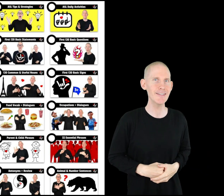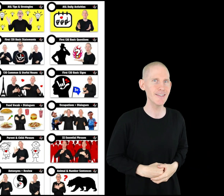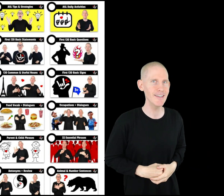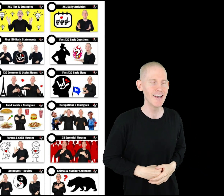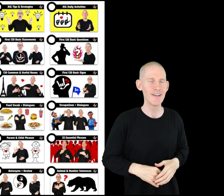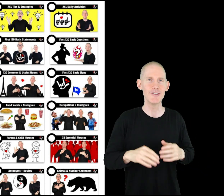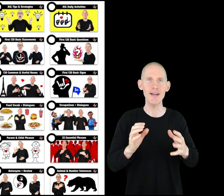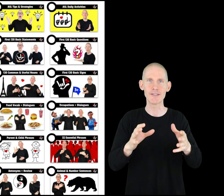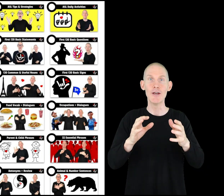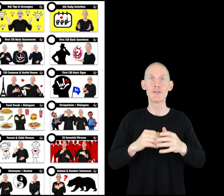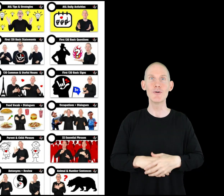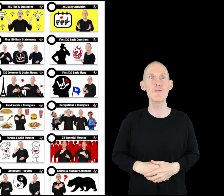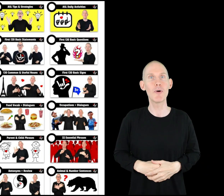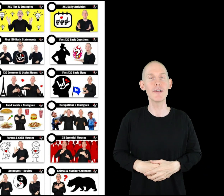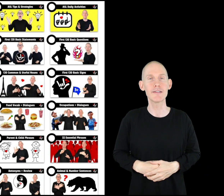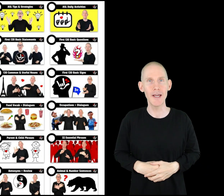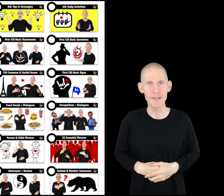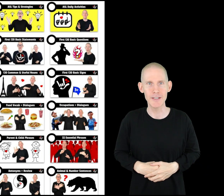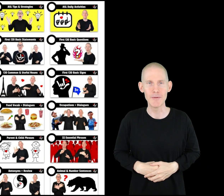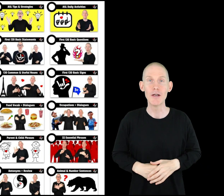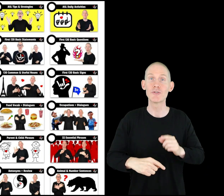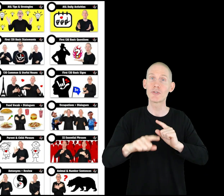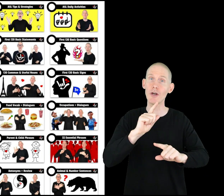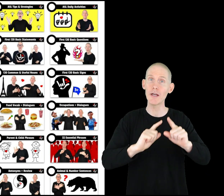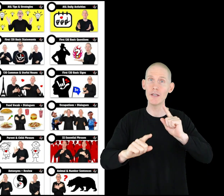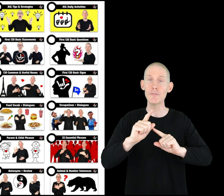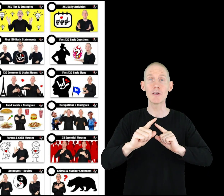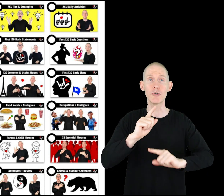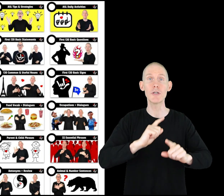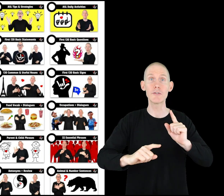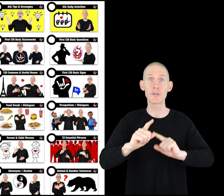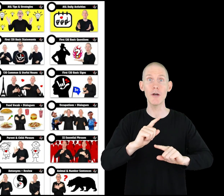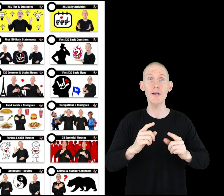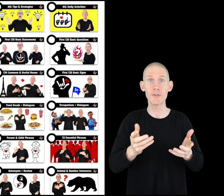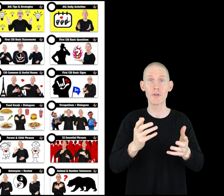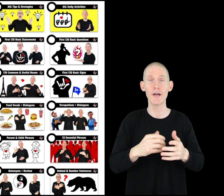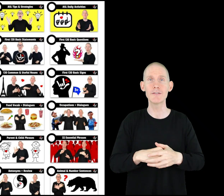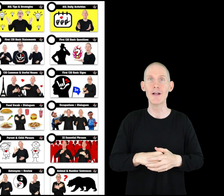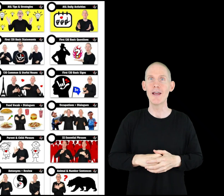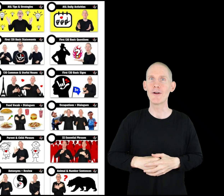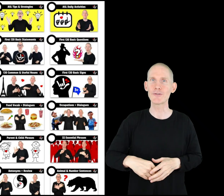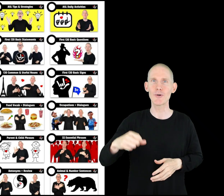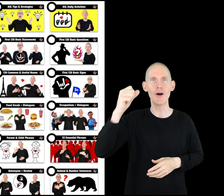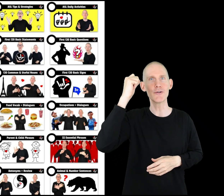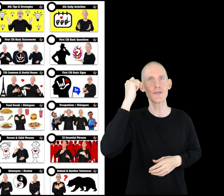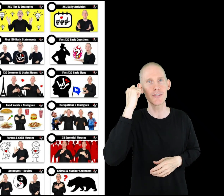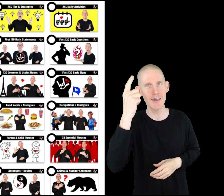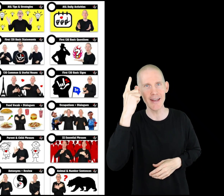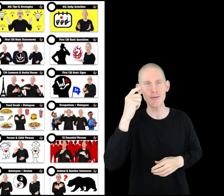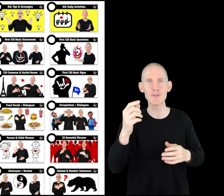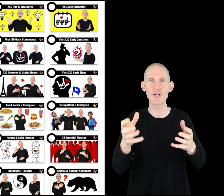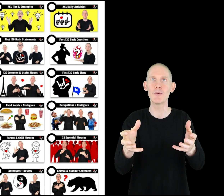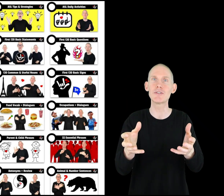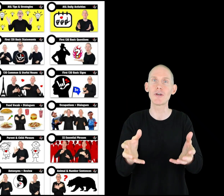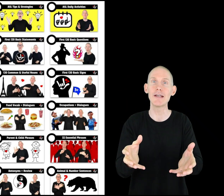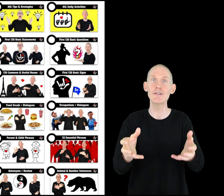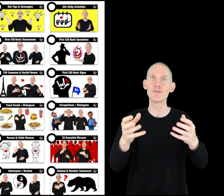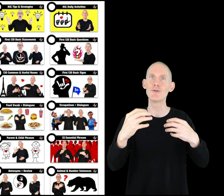tested. Yes, two-part testing. Signing, make sure you can sign the signs and also understand when someone's signing to